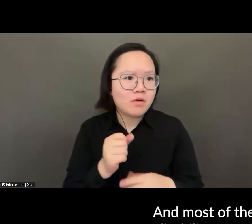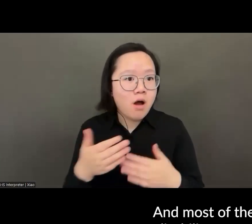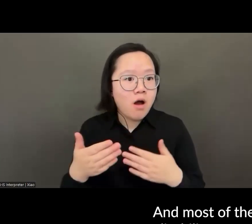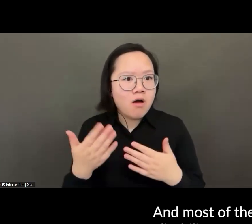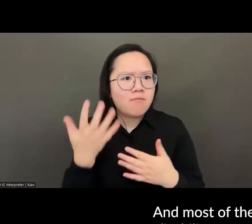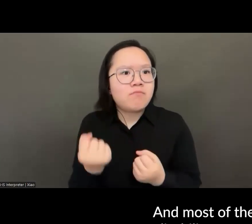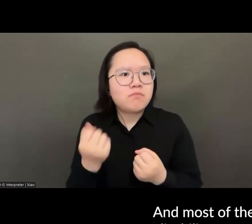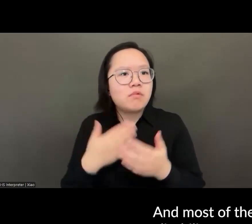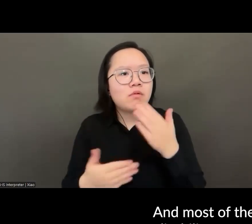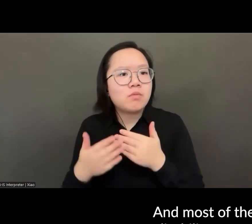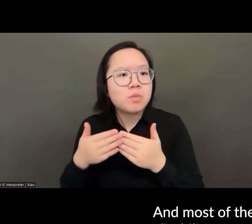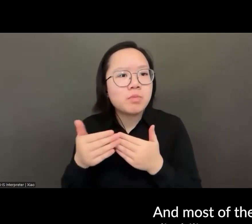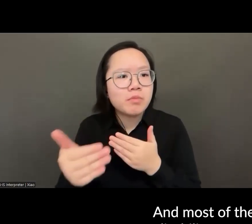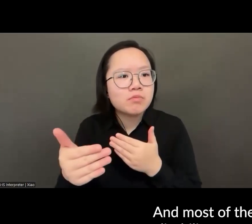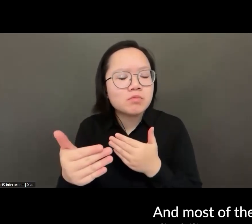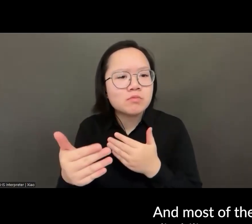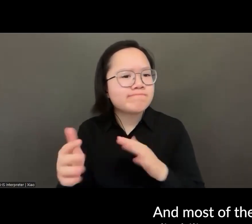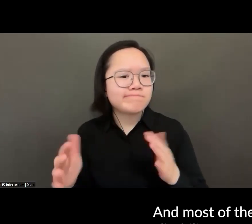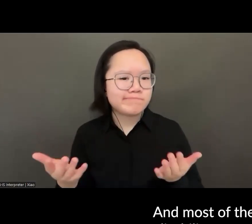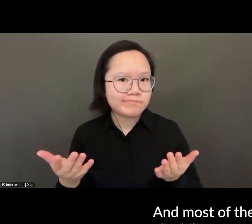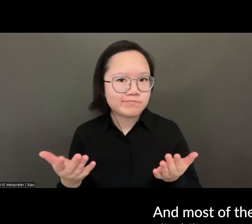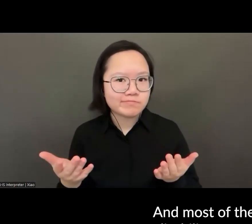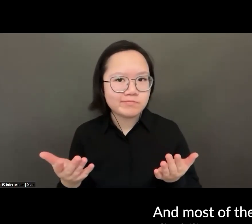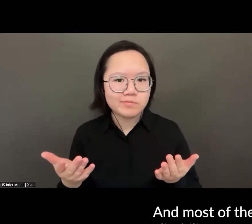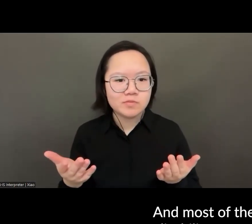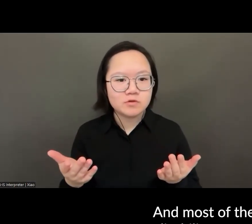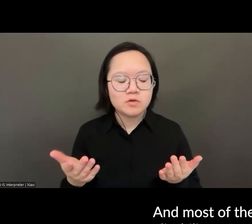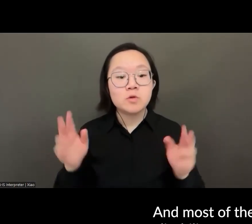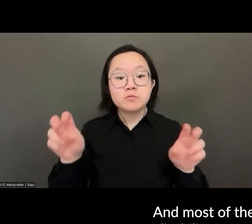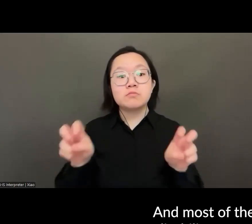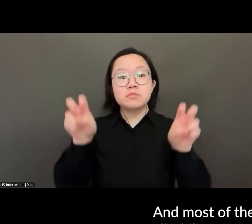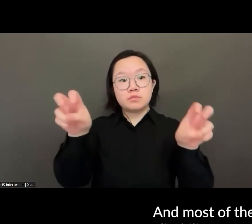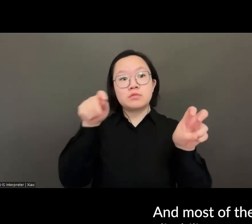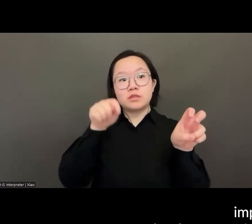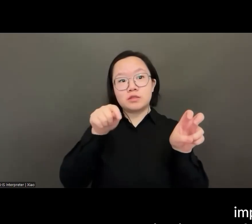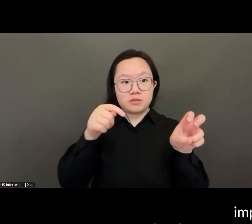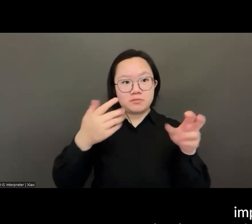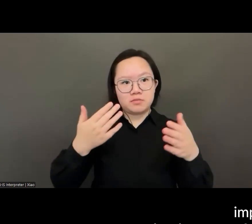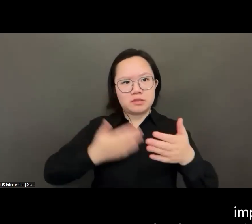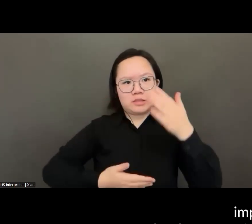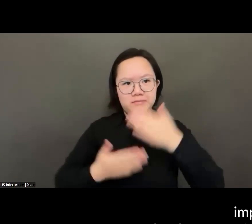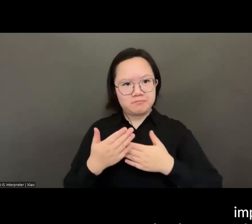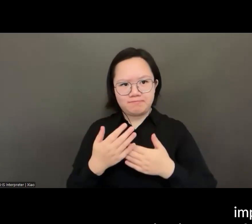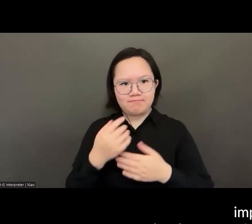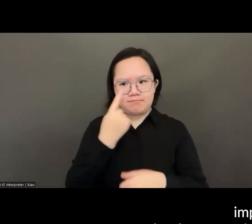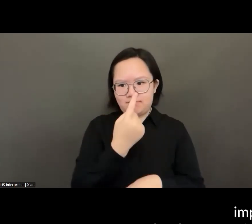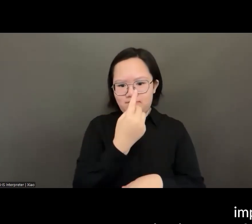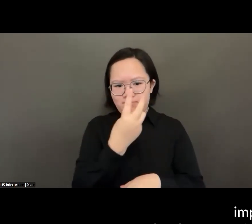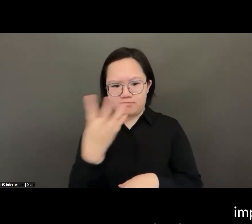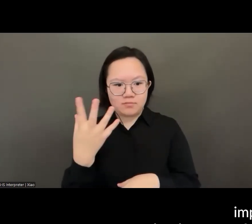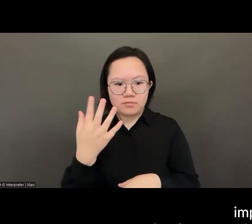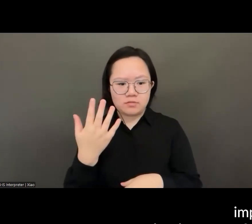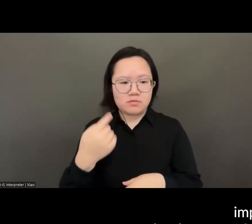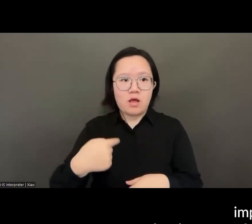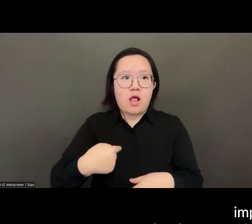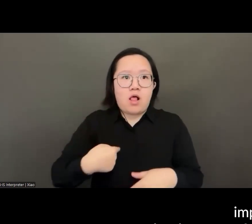And most of the people with complex disability struggle, not because of the impairment, but because